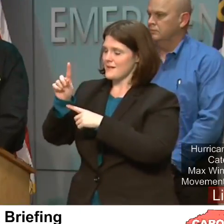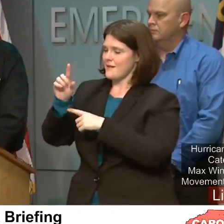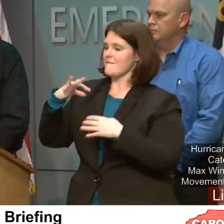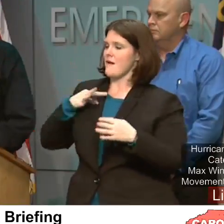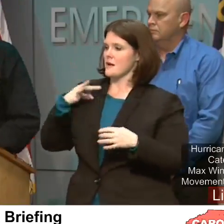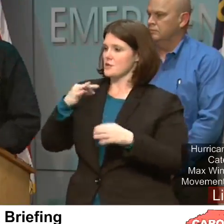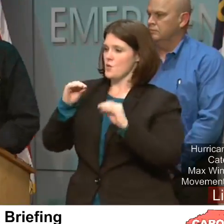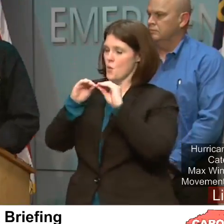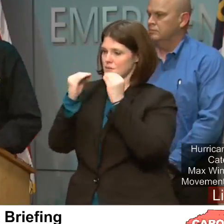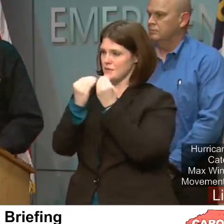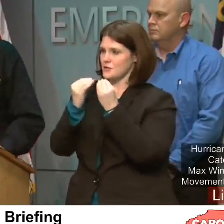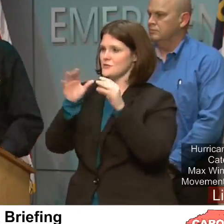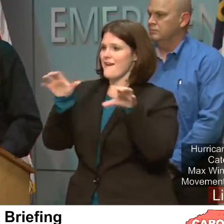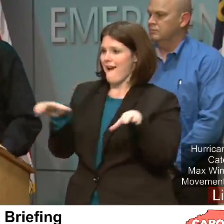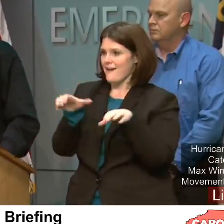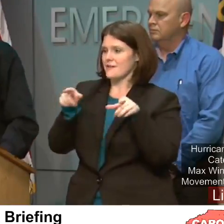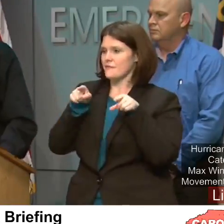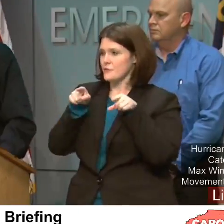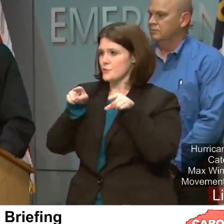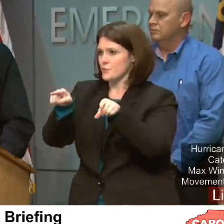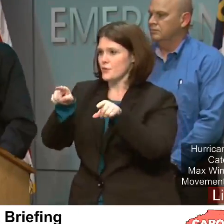is the best place to start.